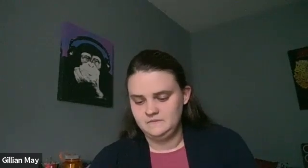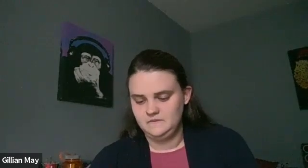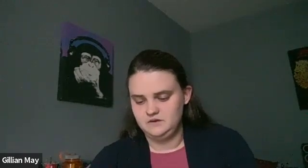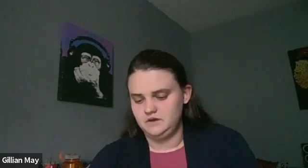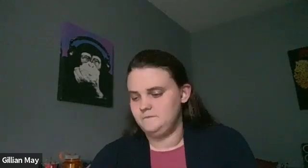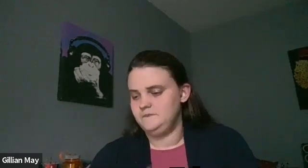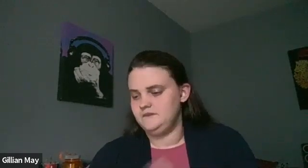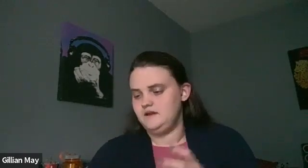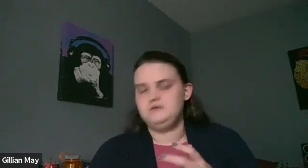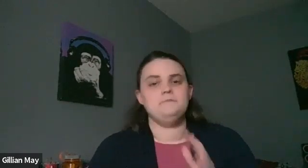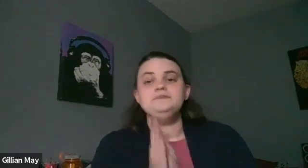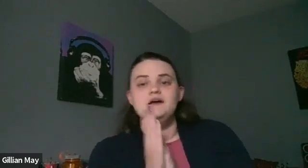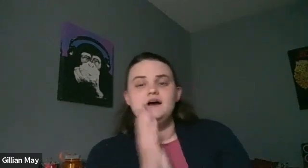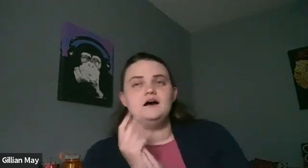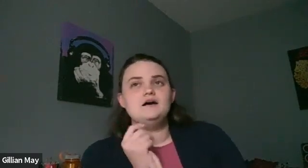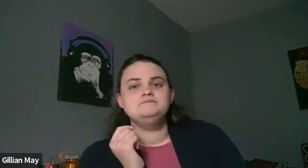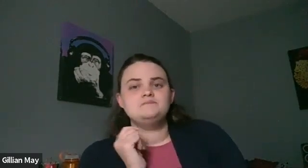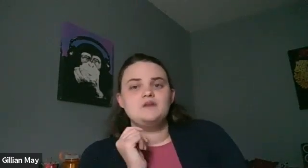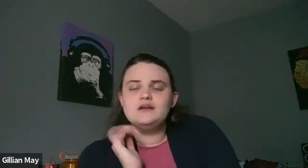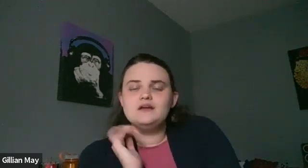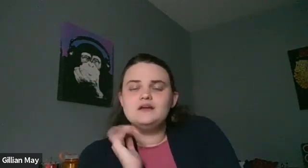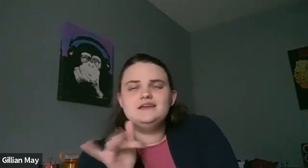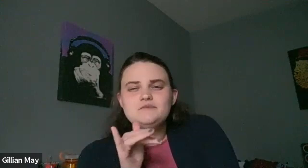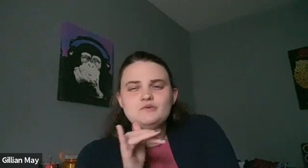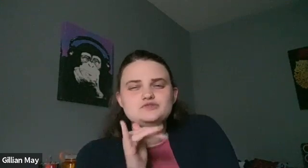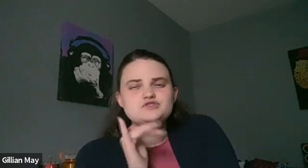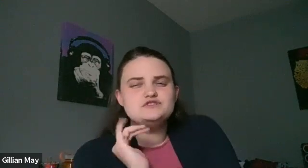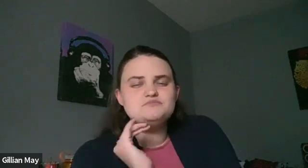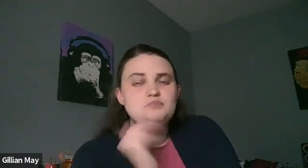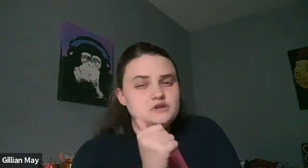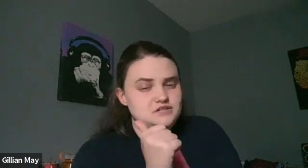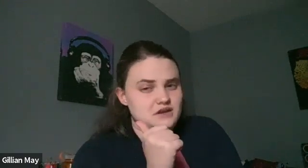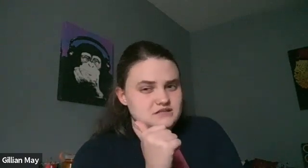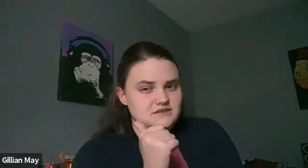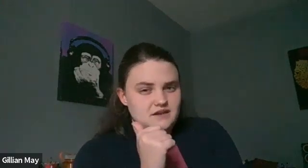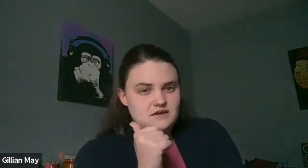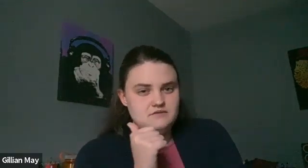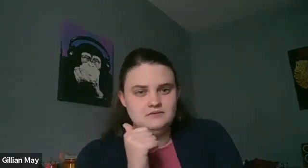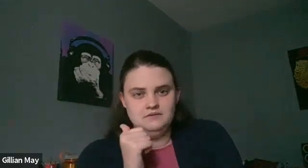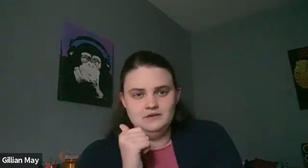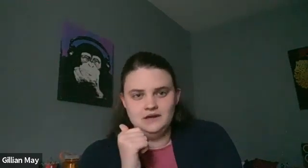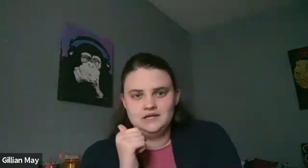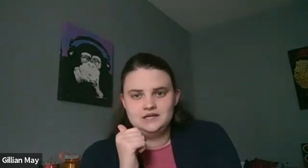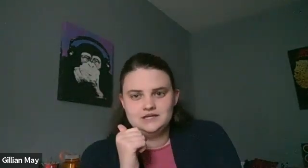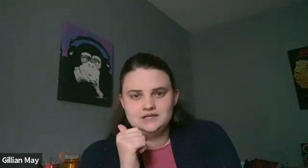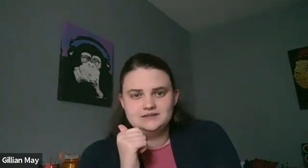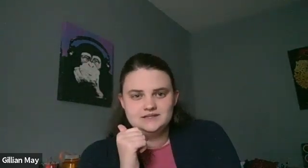There we go. Okay. Are there any other more sports you guys can think of?